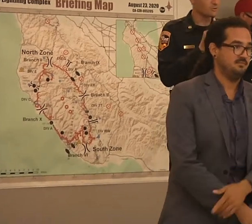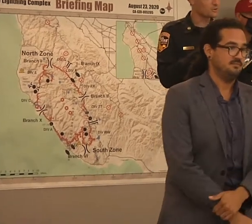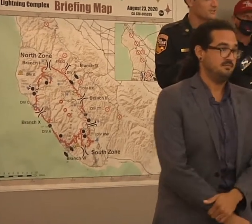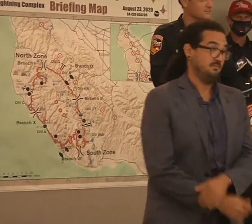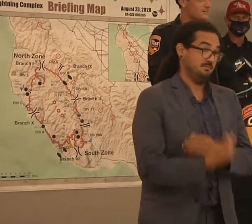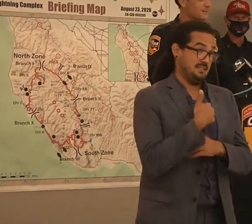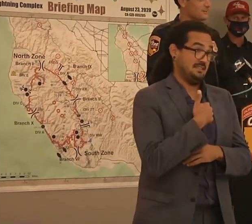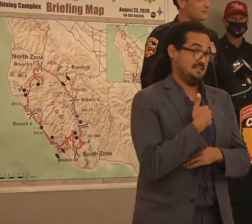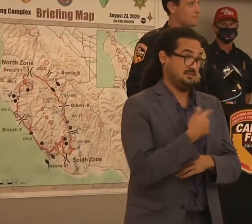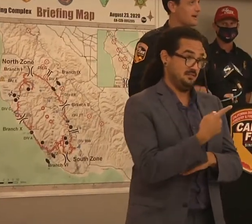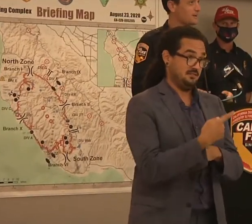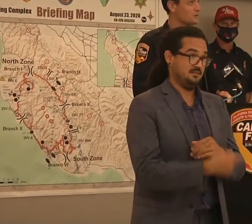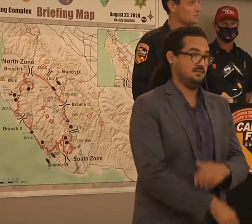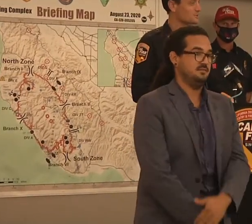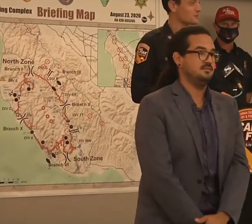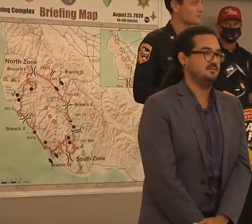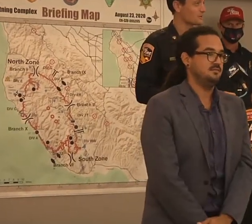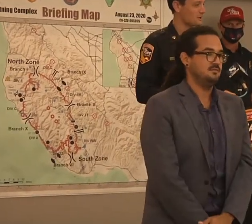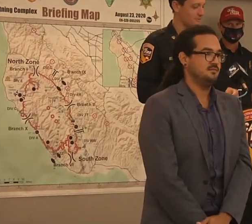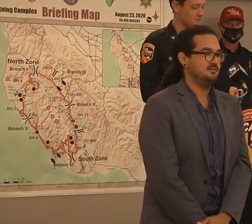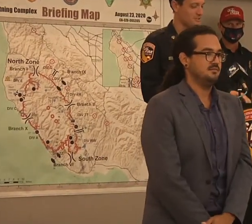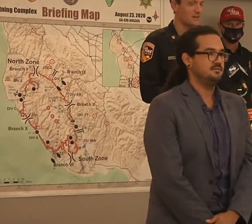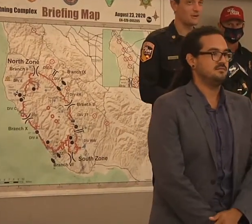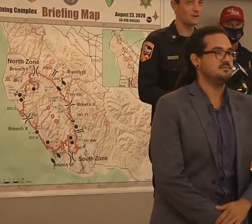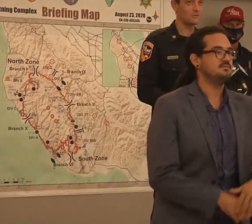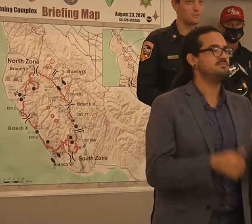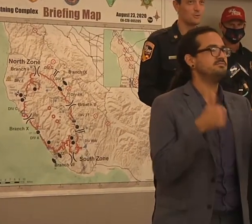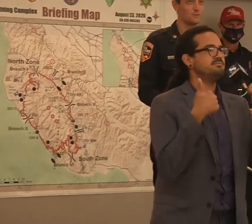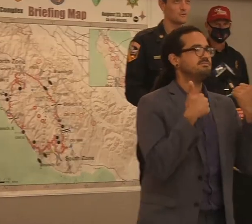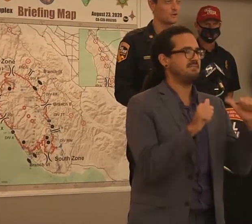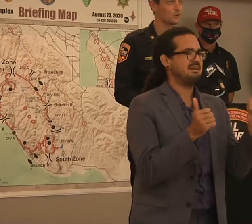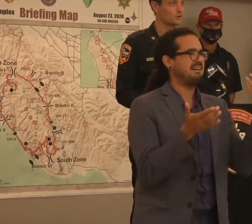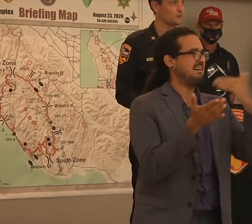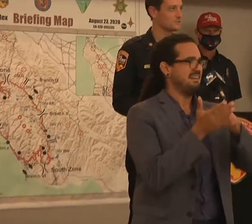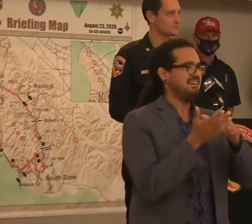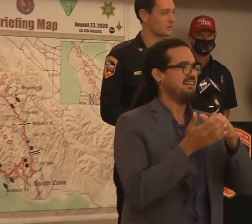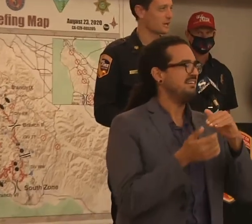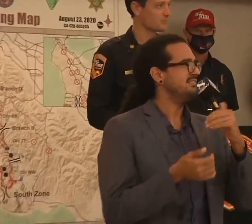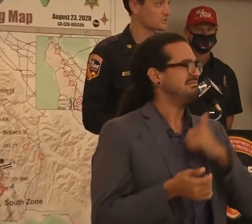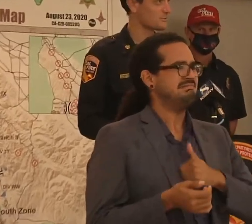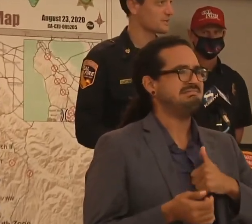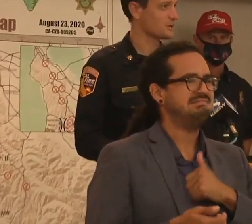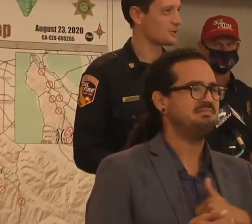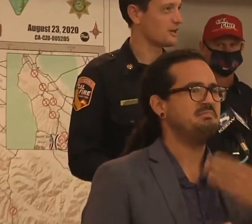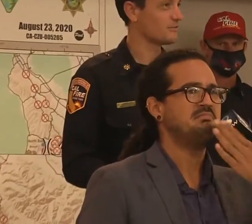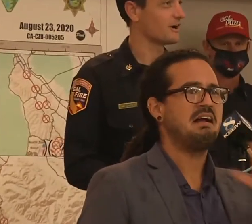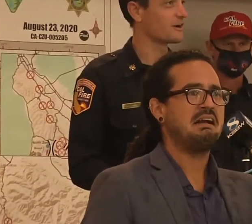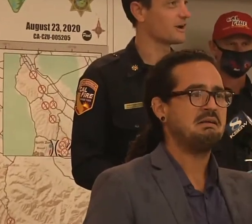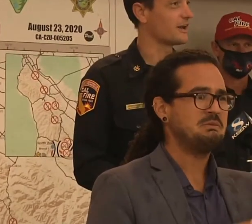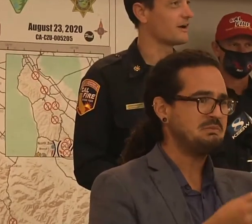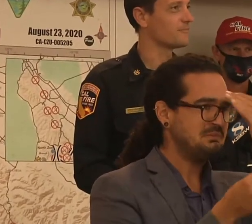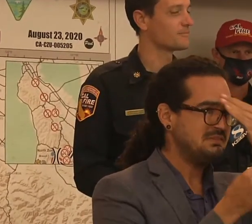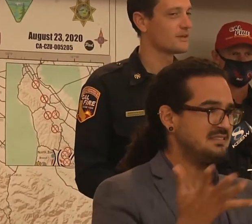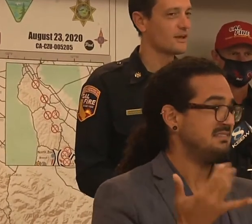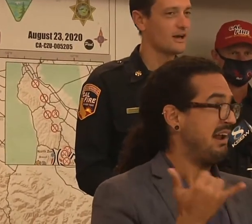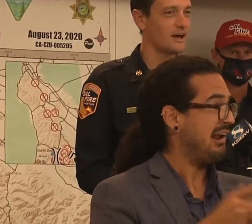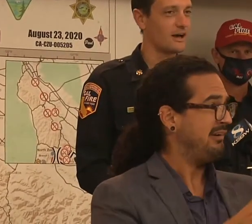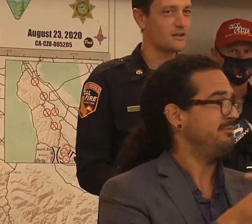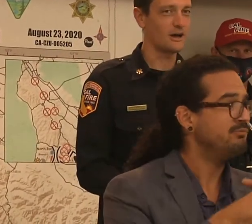All right, we'll try this again. The bad news is our press conference got interrupted and moved. The good news is we're getting precipitation on the fire right